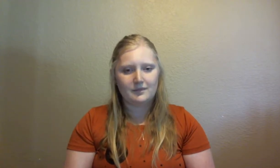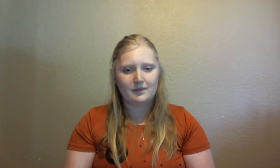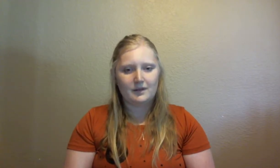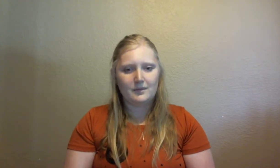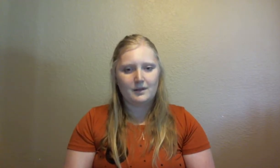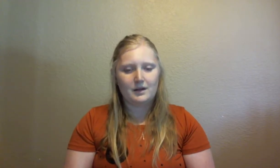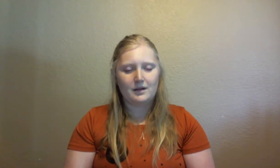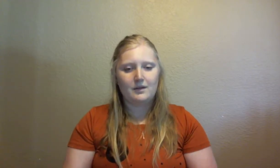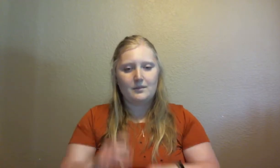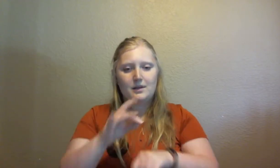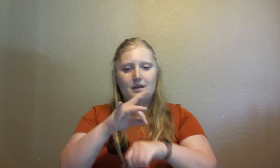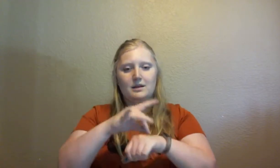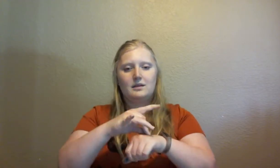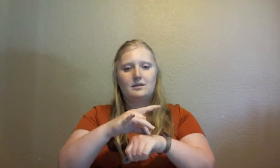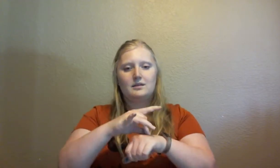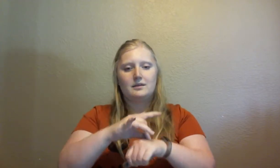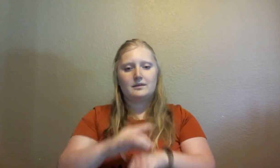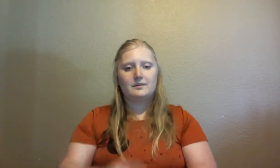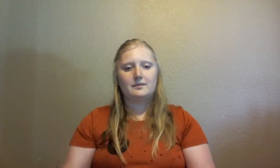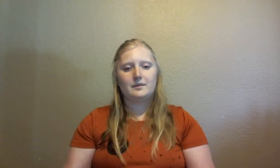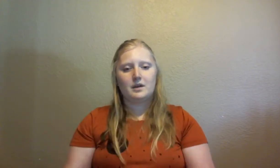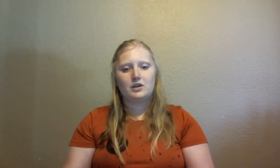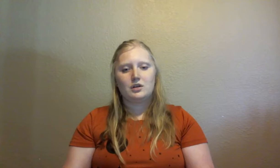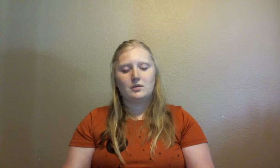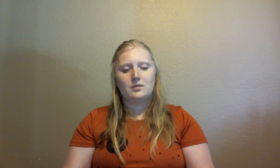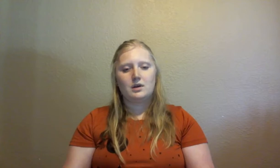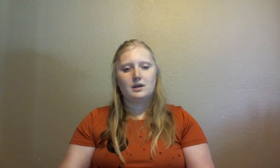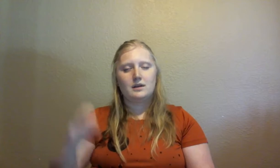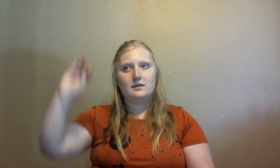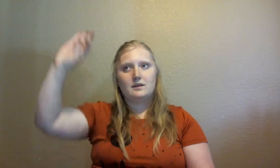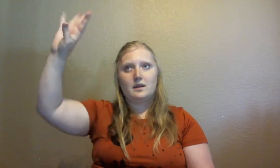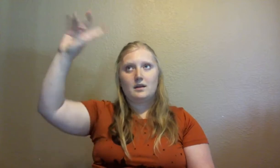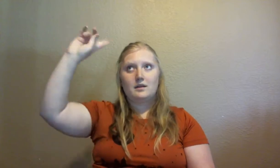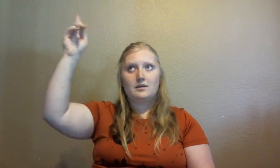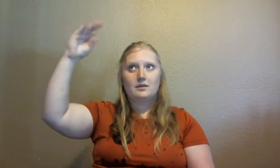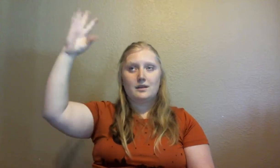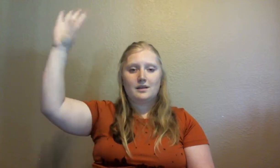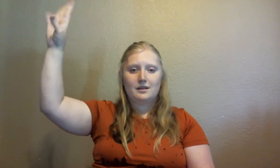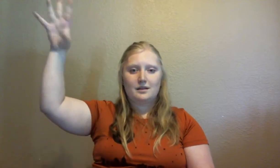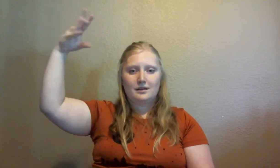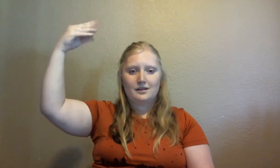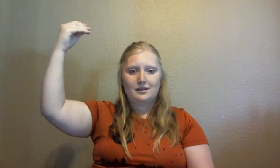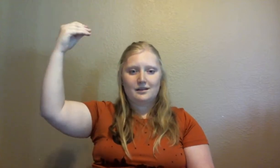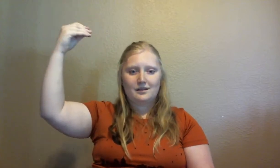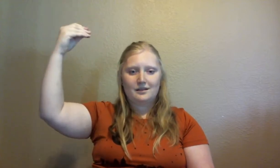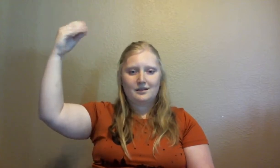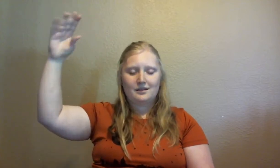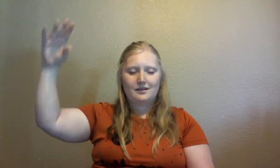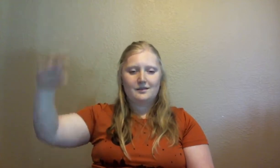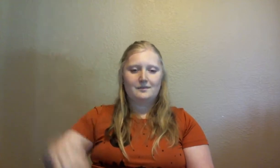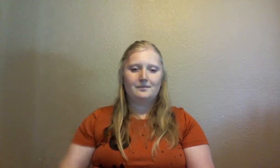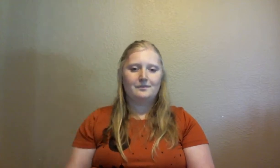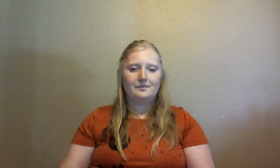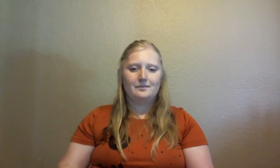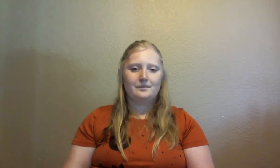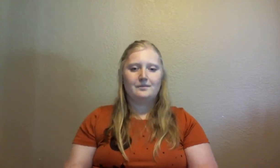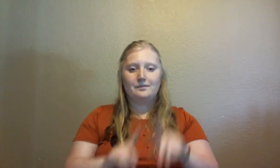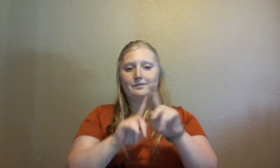In the middle of the planets shines a burning sun. The sun's our own star,